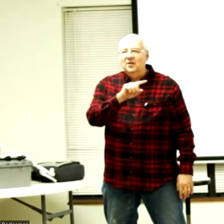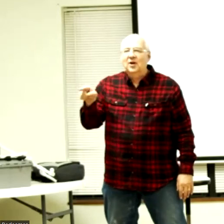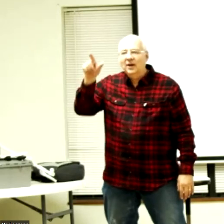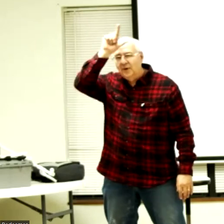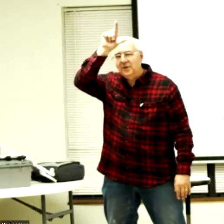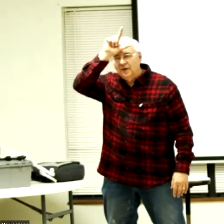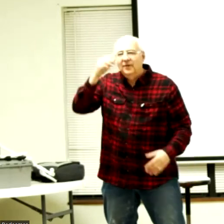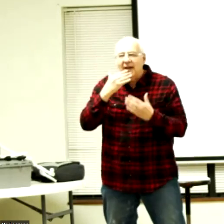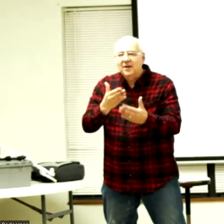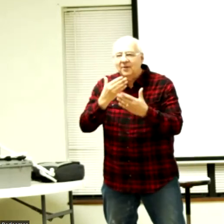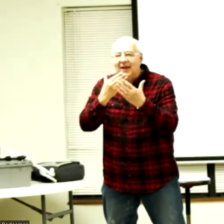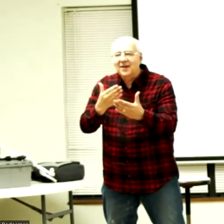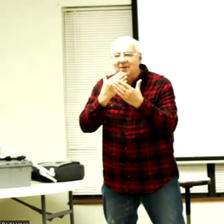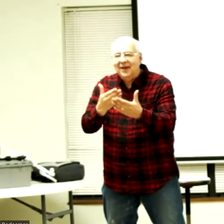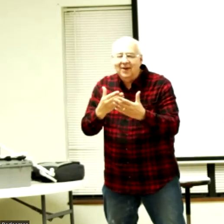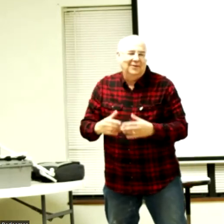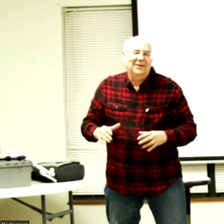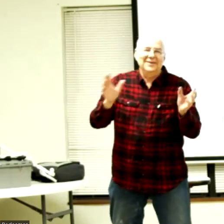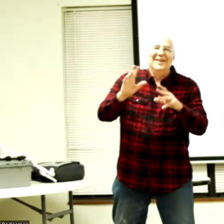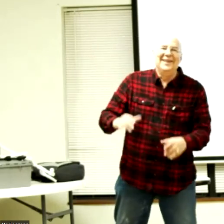You're a loser. Thank you, thank you. No.